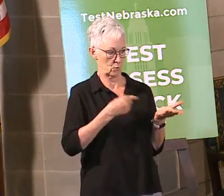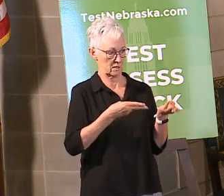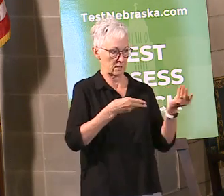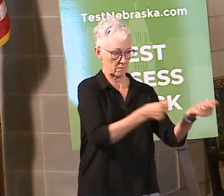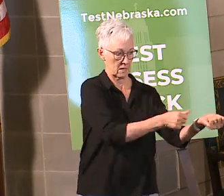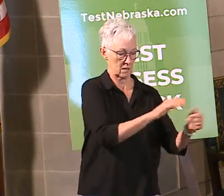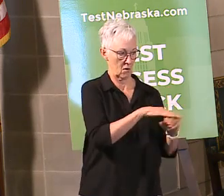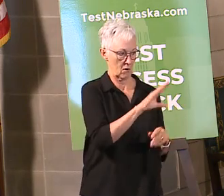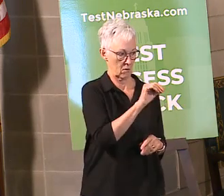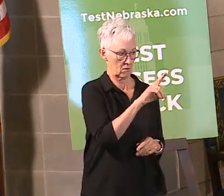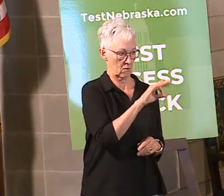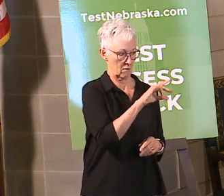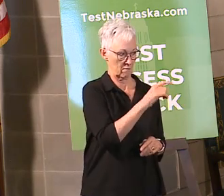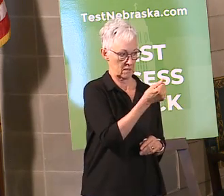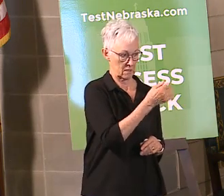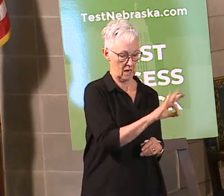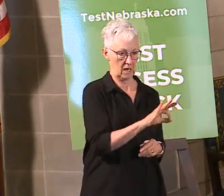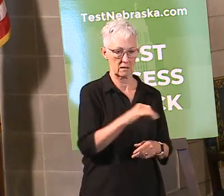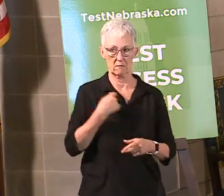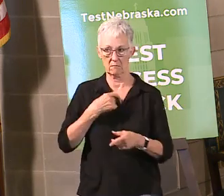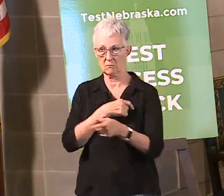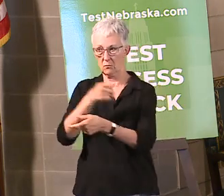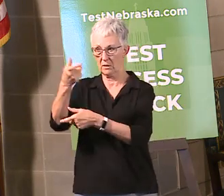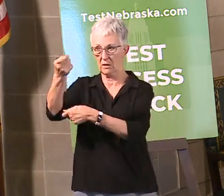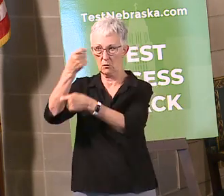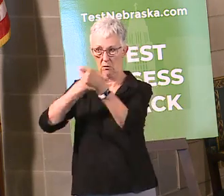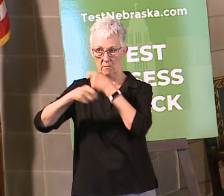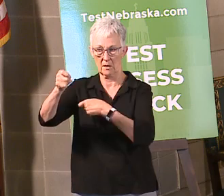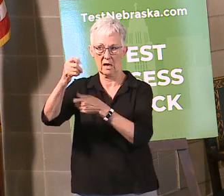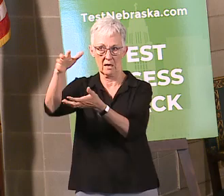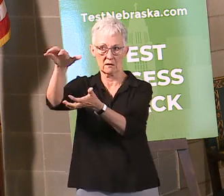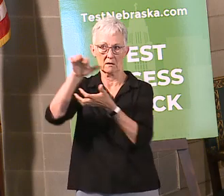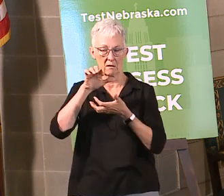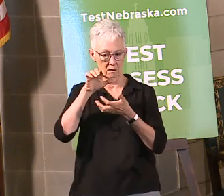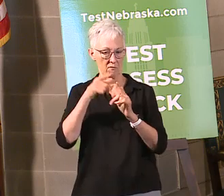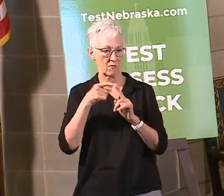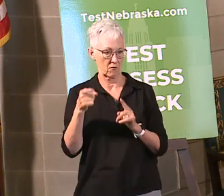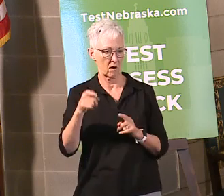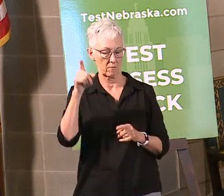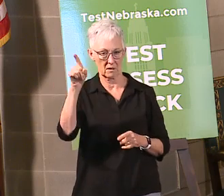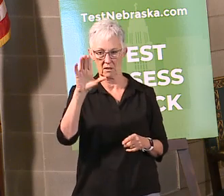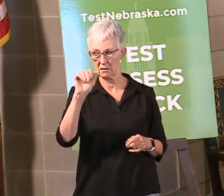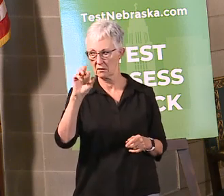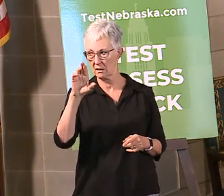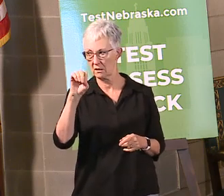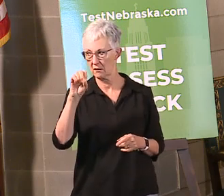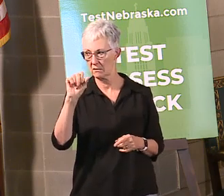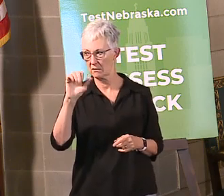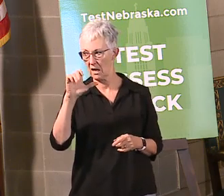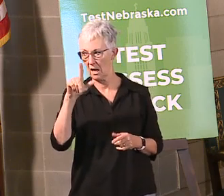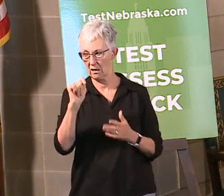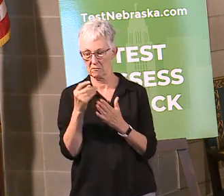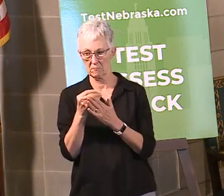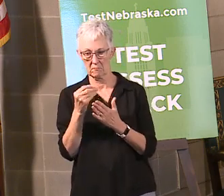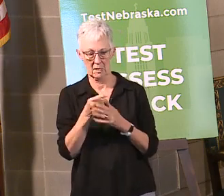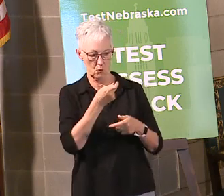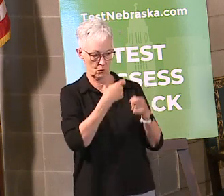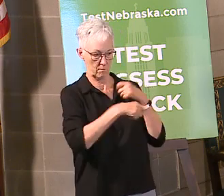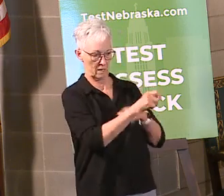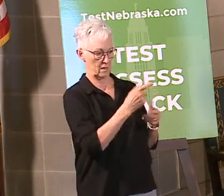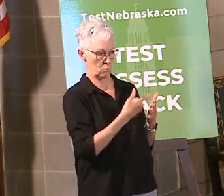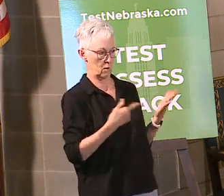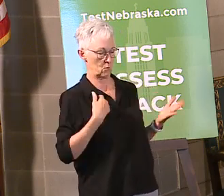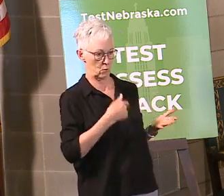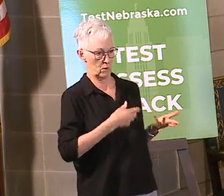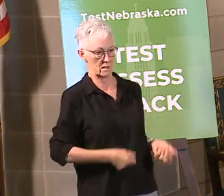I think we're going to be pretty good with the CARES Act money. And then finally, for Grant, are you anticipating the need for cuts to the state budget? And then